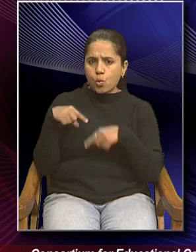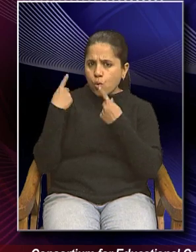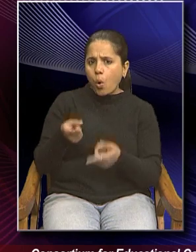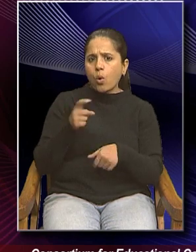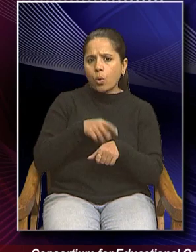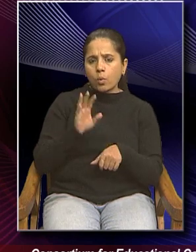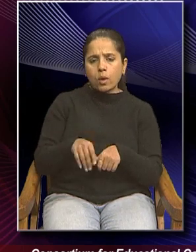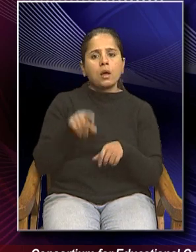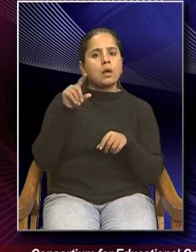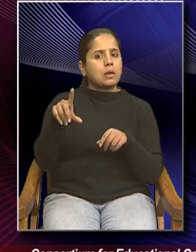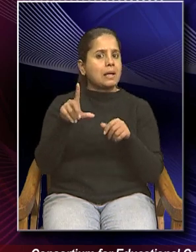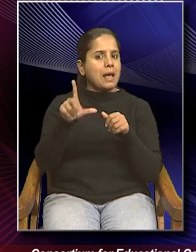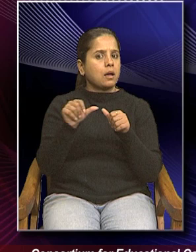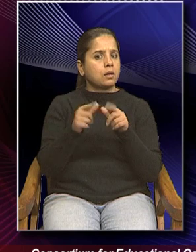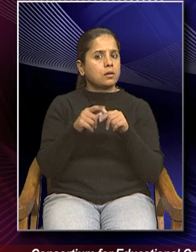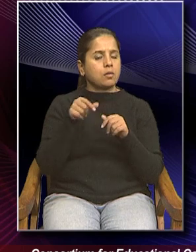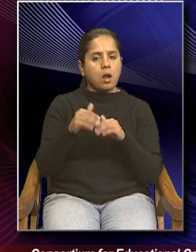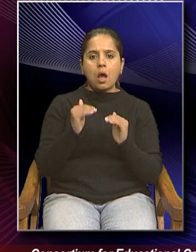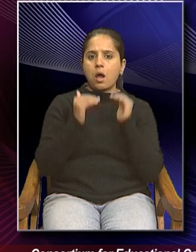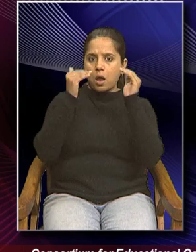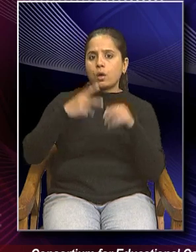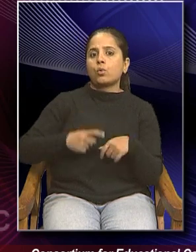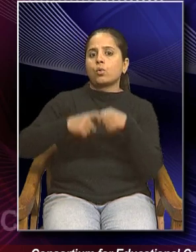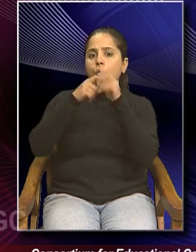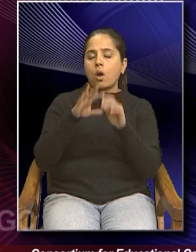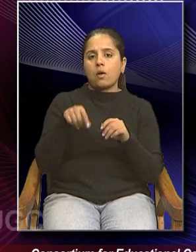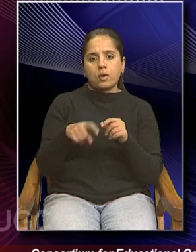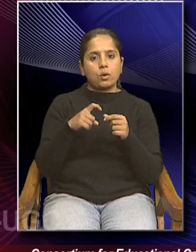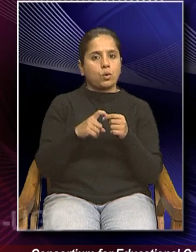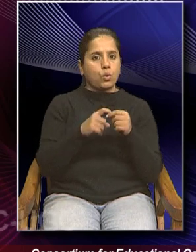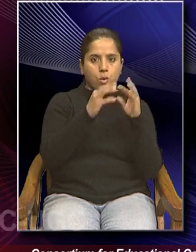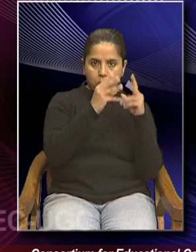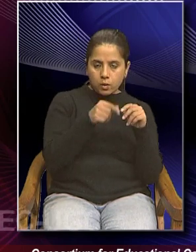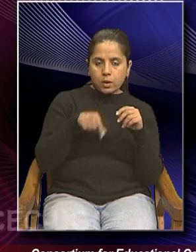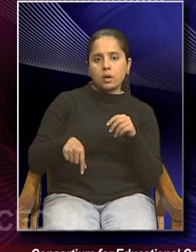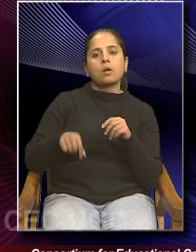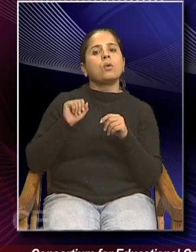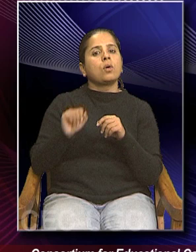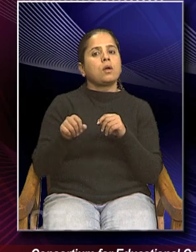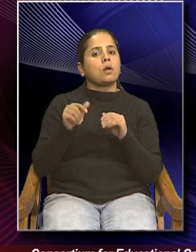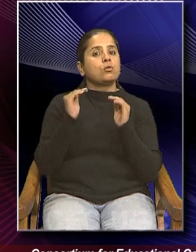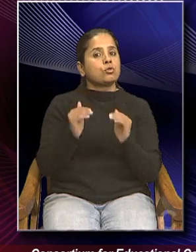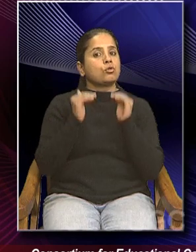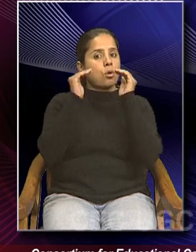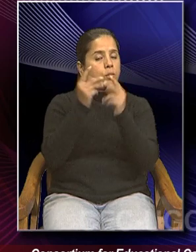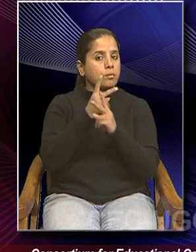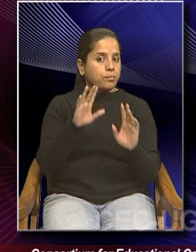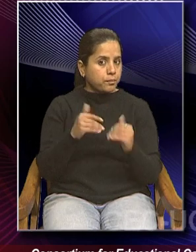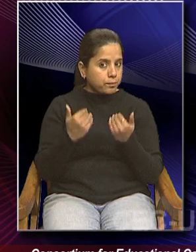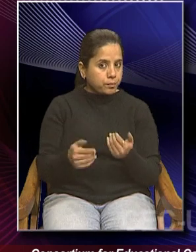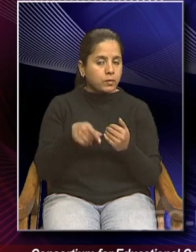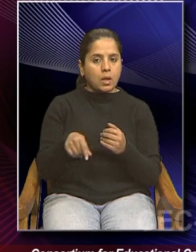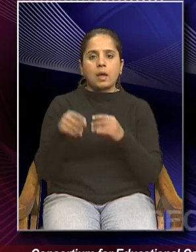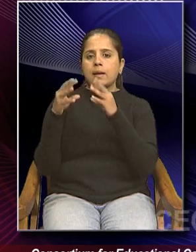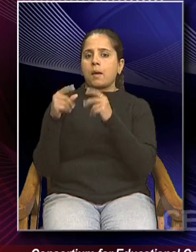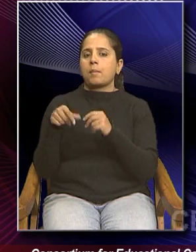the latter has been considered to be of higher quality, that is, quantitative was considered to be superior to the